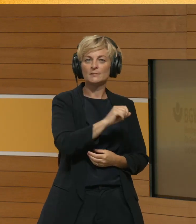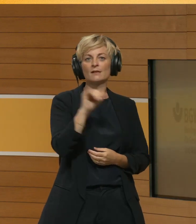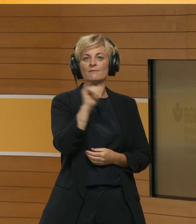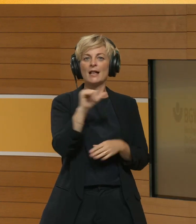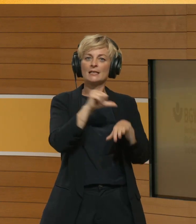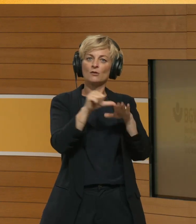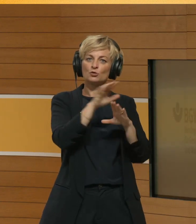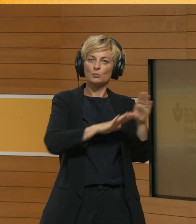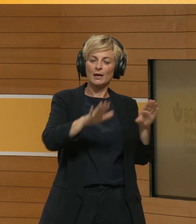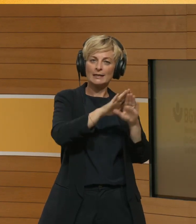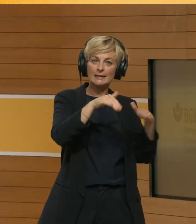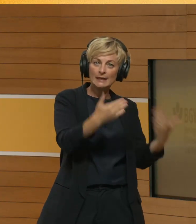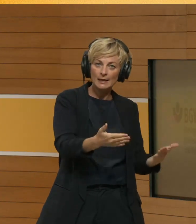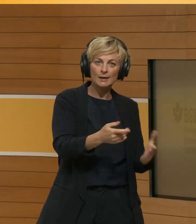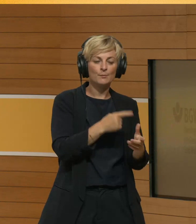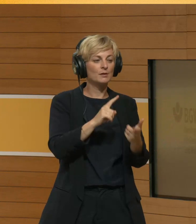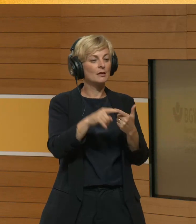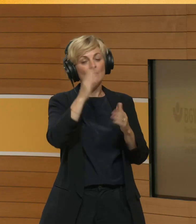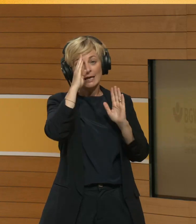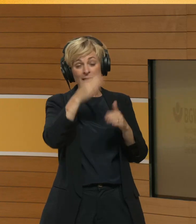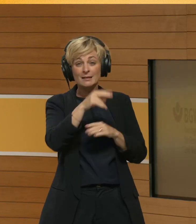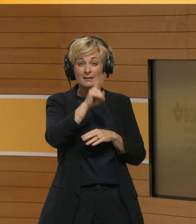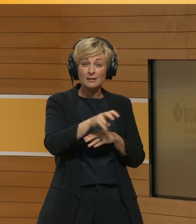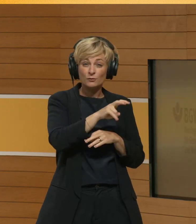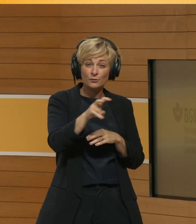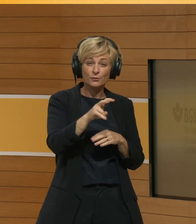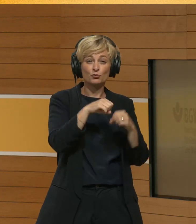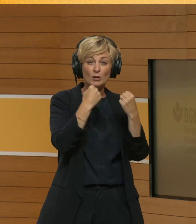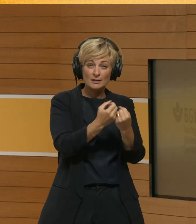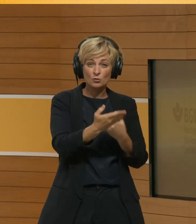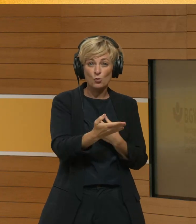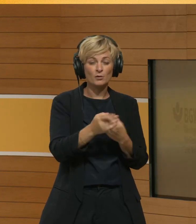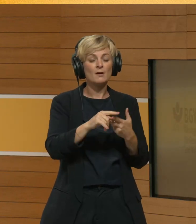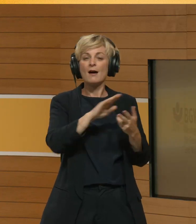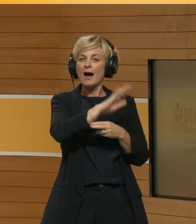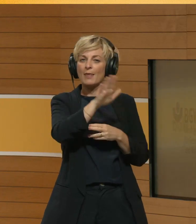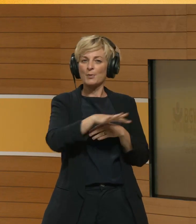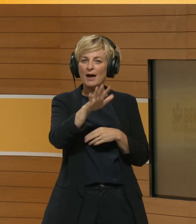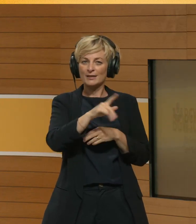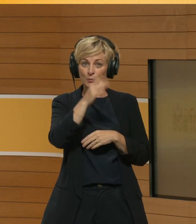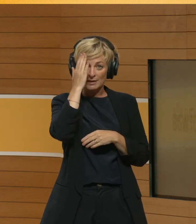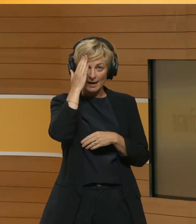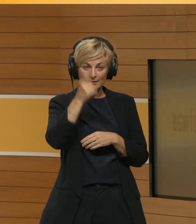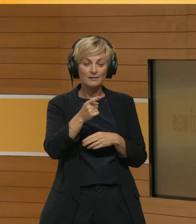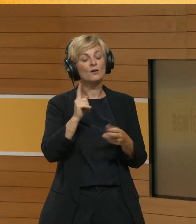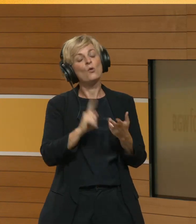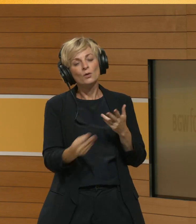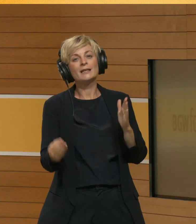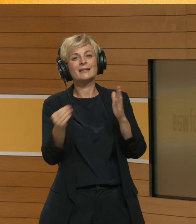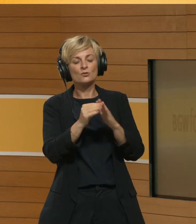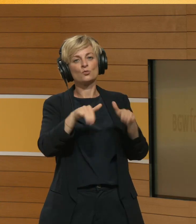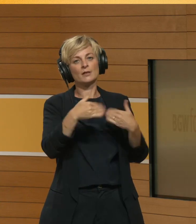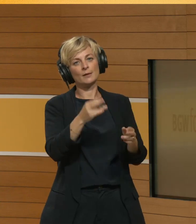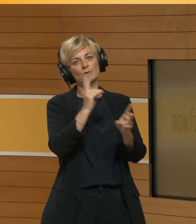those departments that are important to know. And of course we have trainings as well. So we